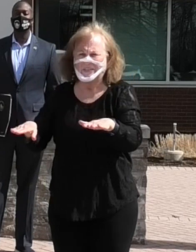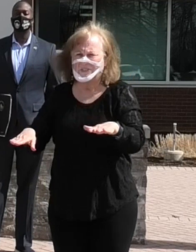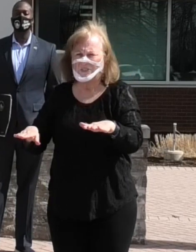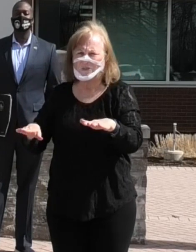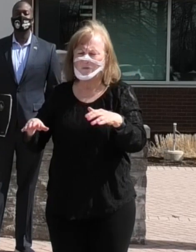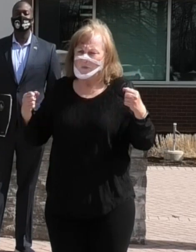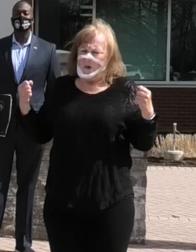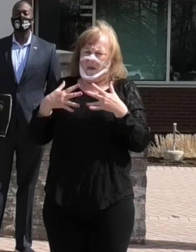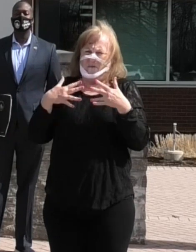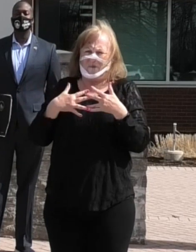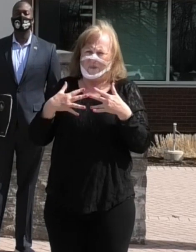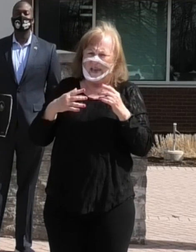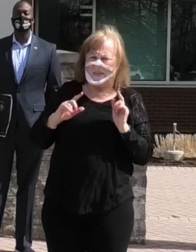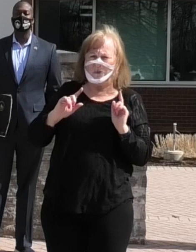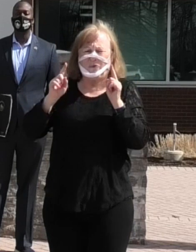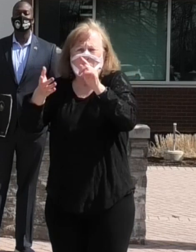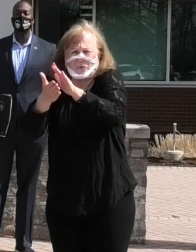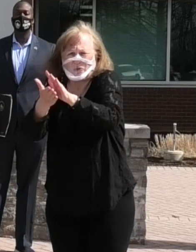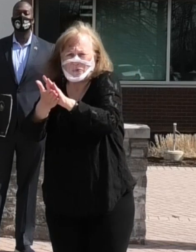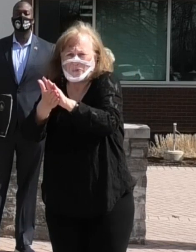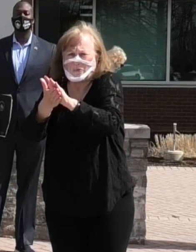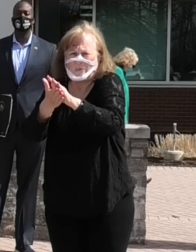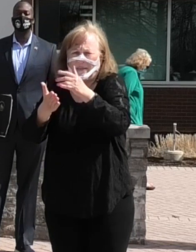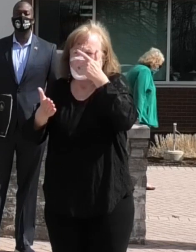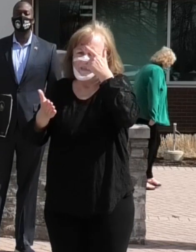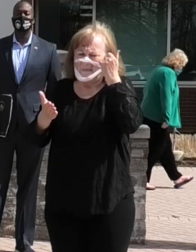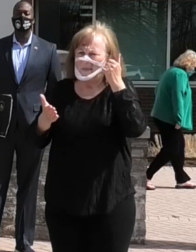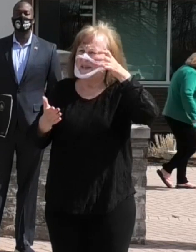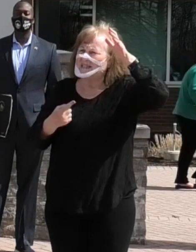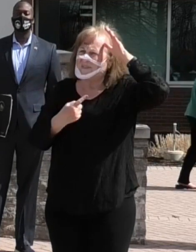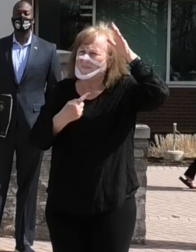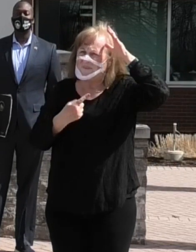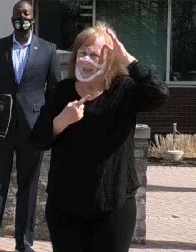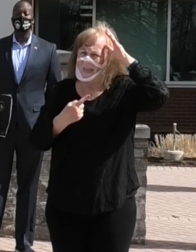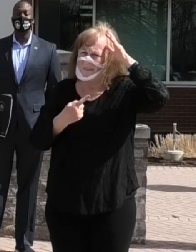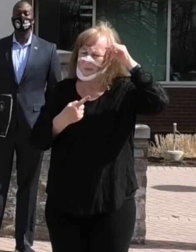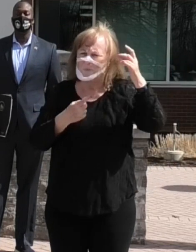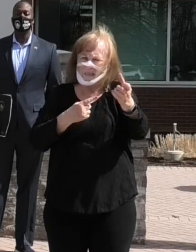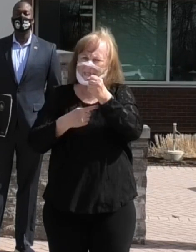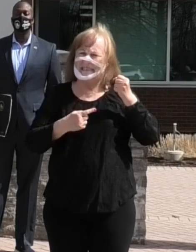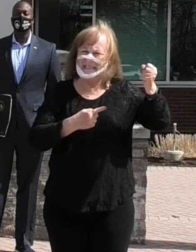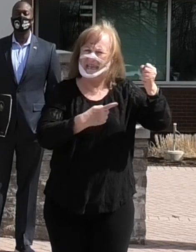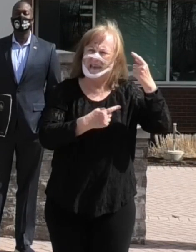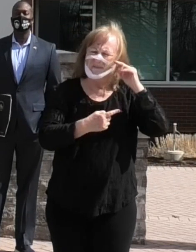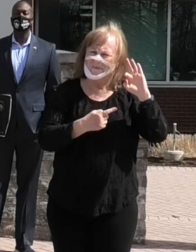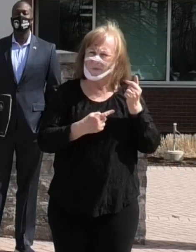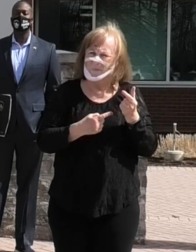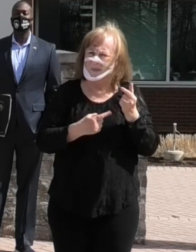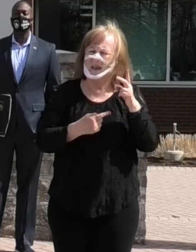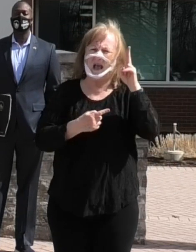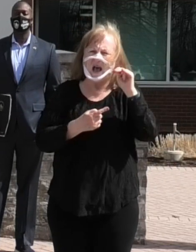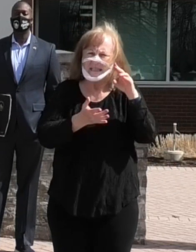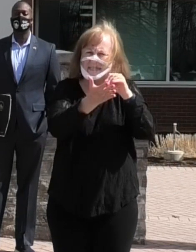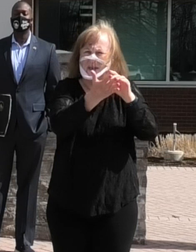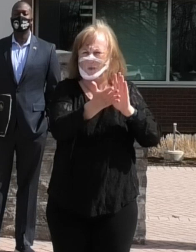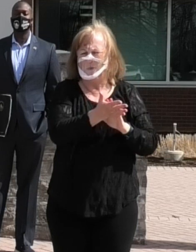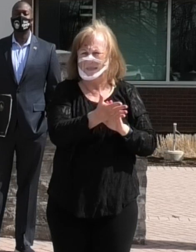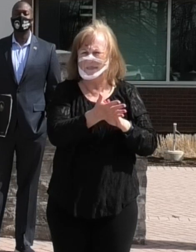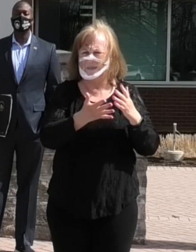been afraid to go to school after their father was detained for being